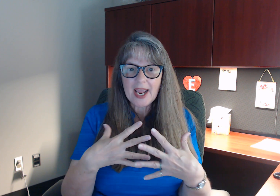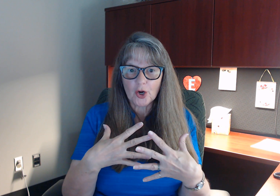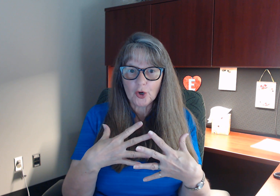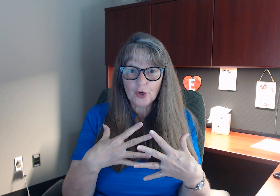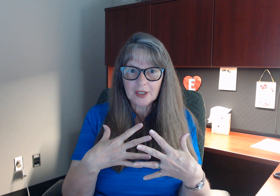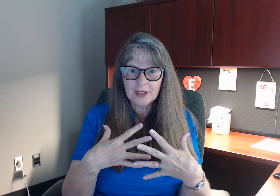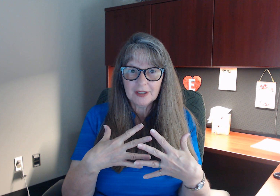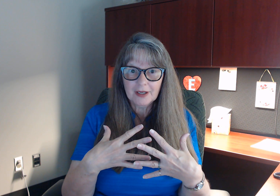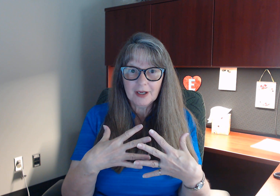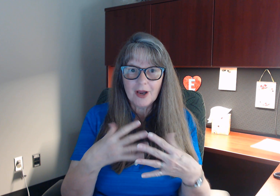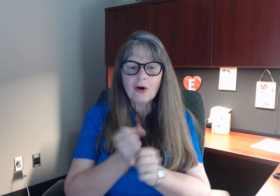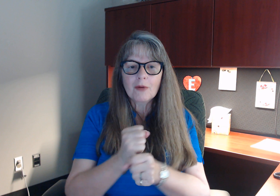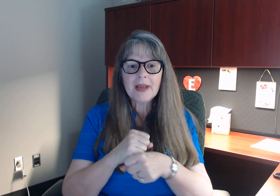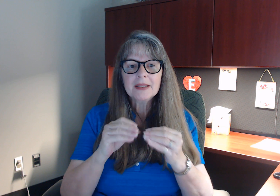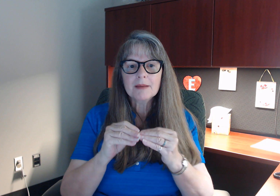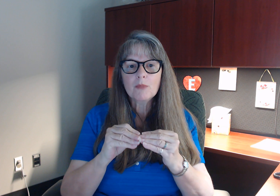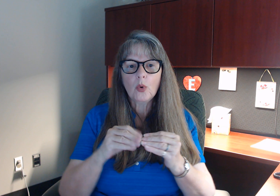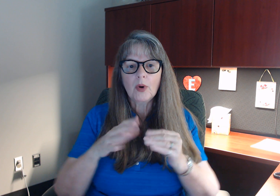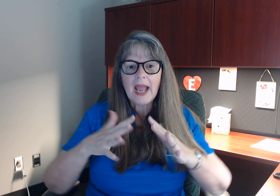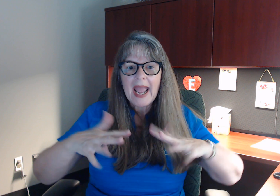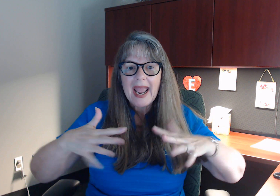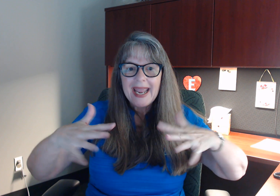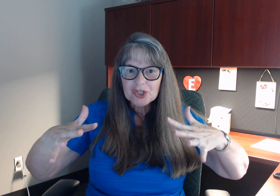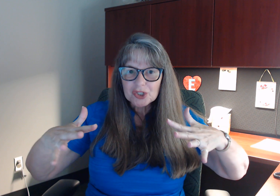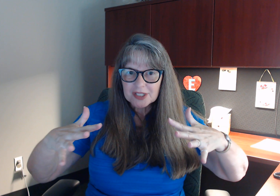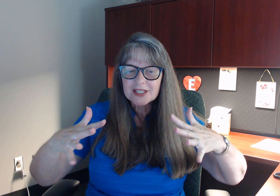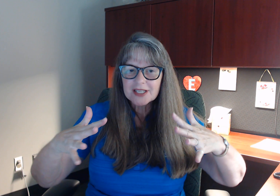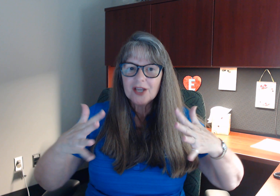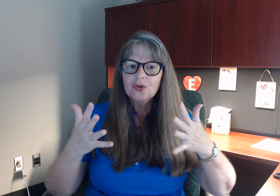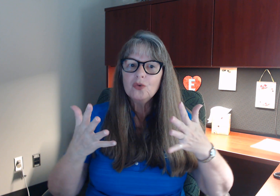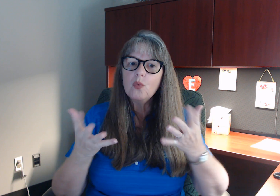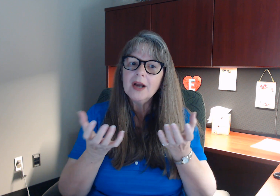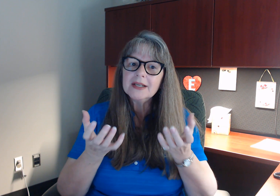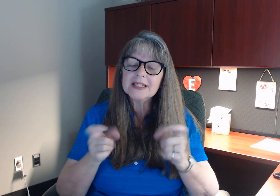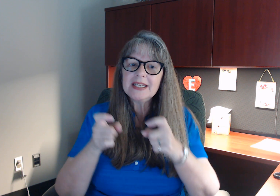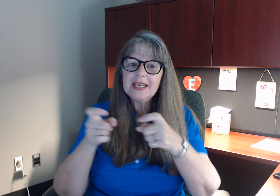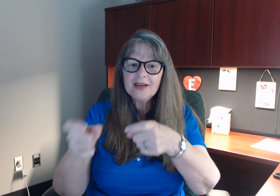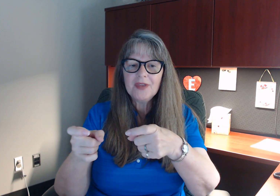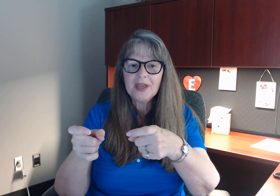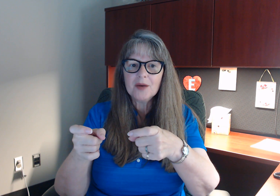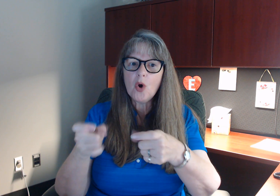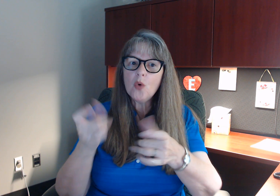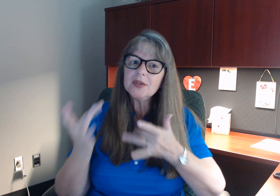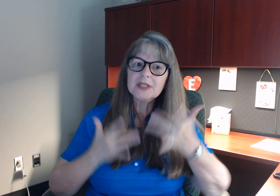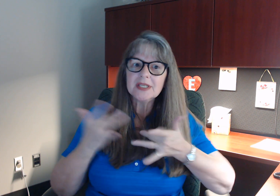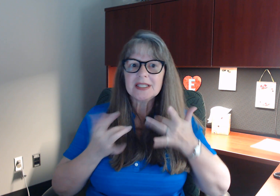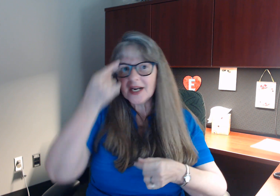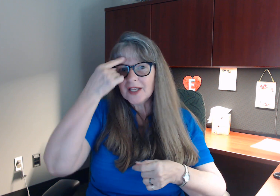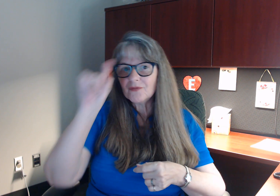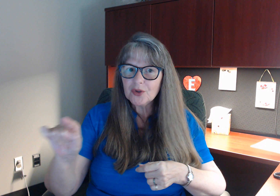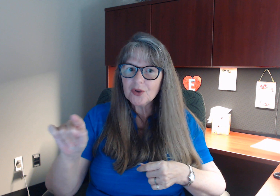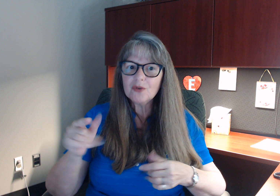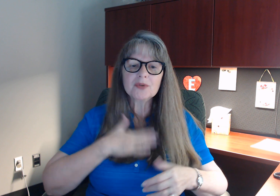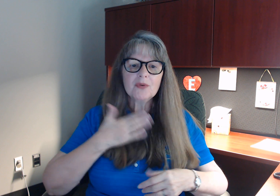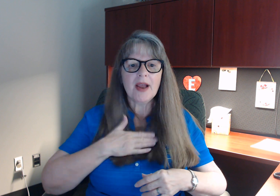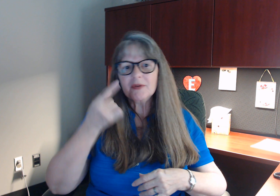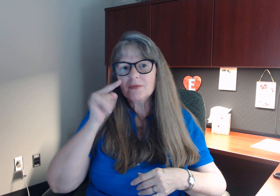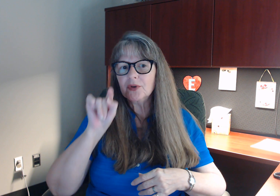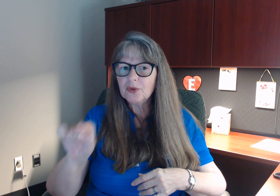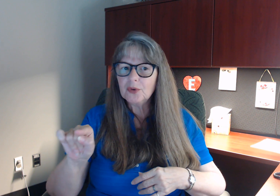scared or make them more anxious. You want to give them, oh, this is exciting for you. I'm so happy for you.